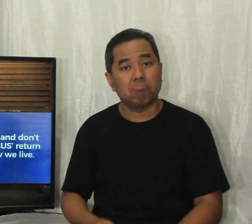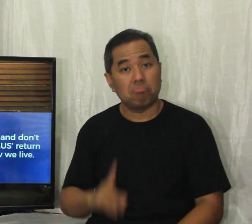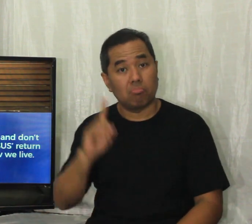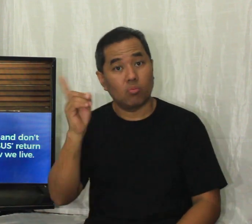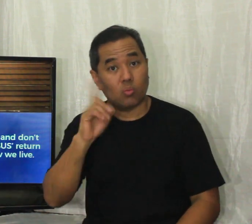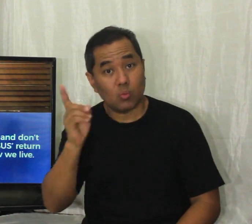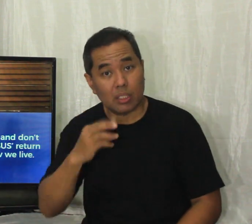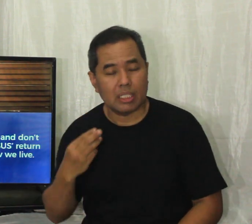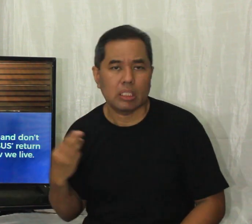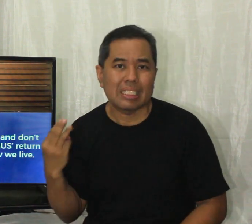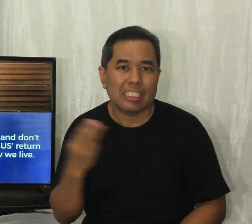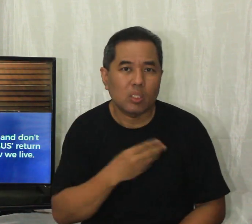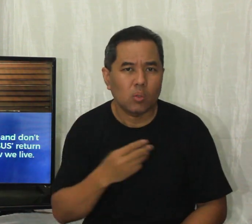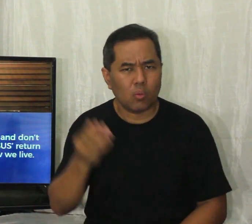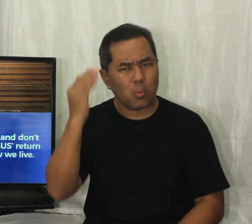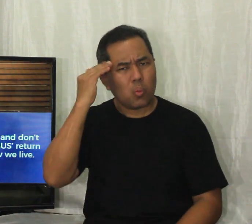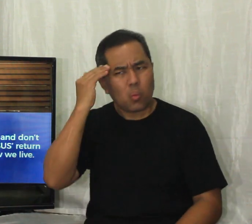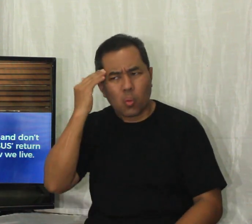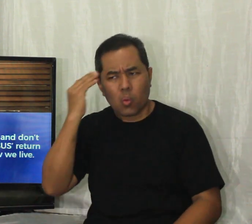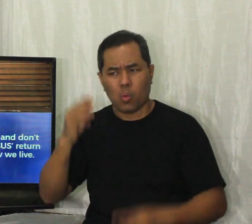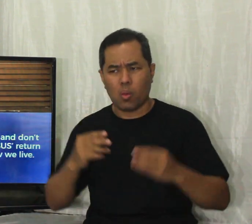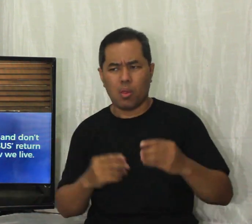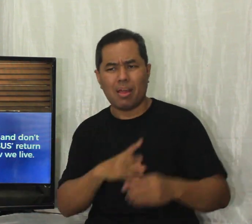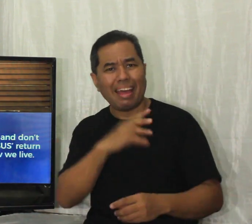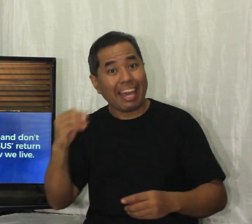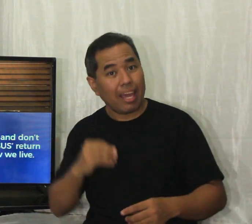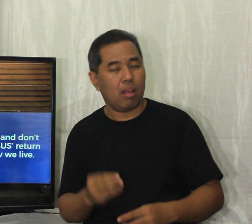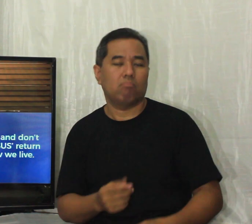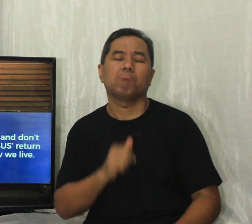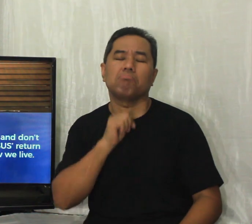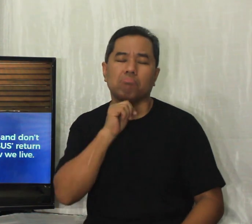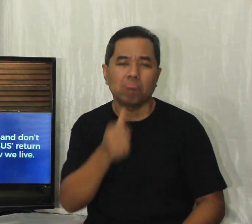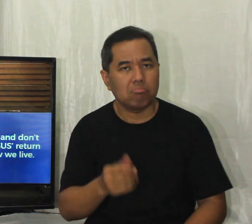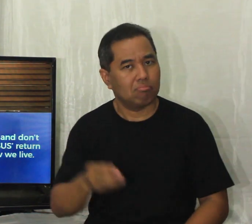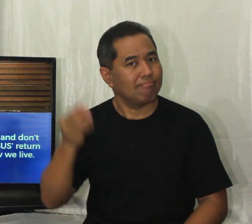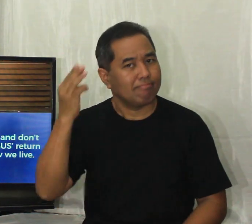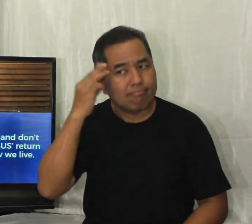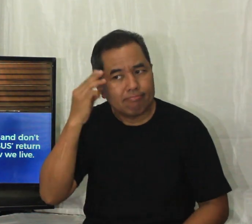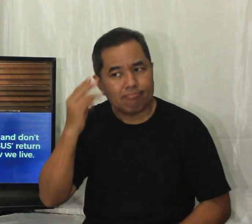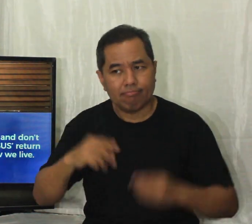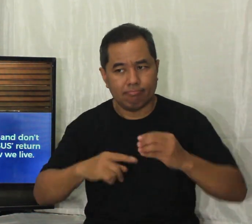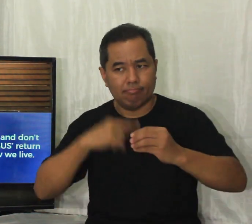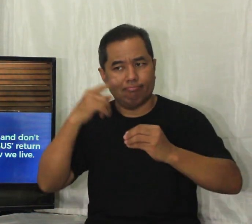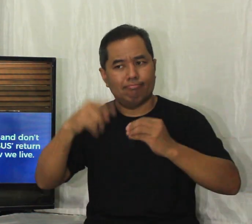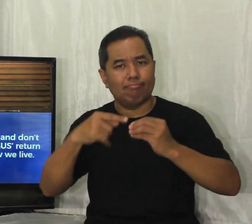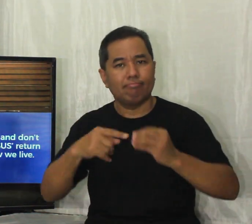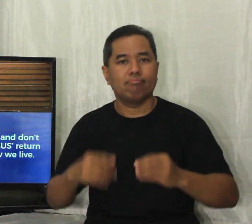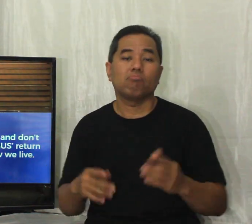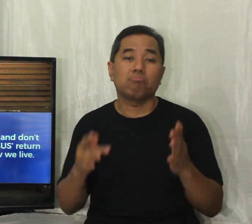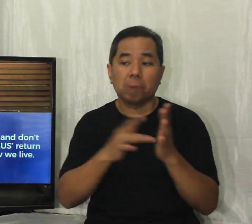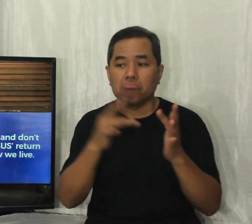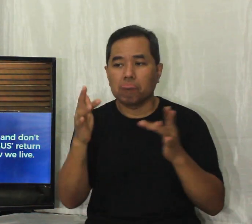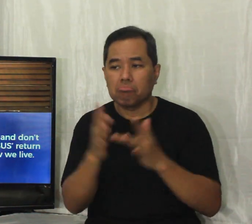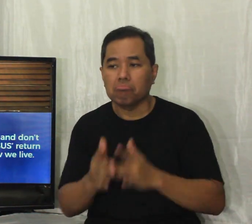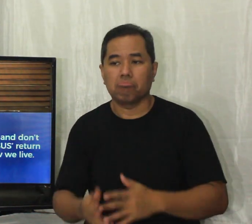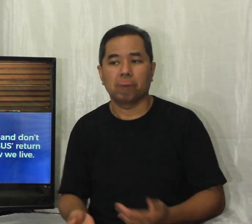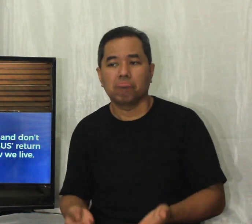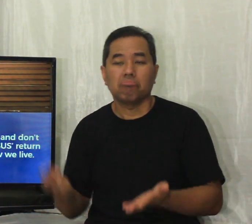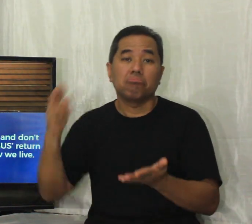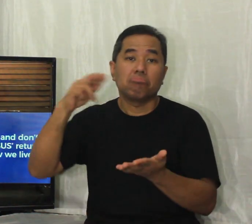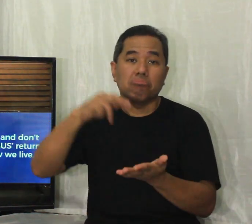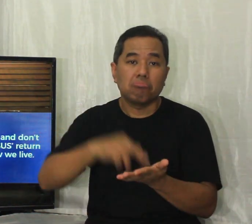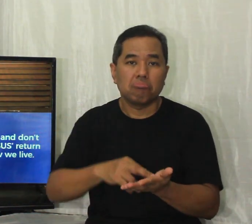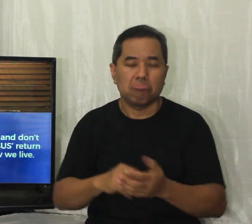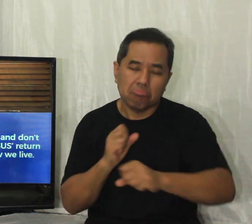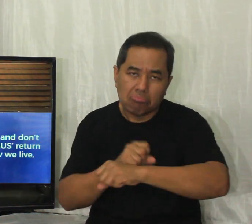today, as followers of Jesus, or if you're not a follower of Jesus, now you know that Christians around the world actually believe